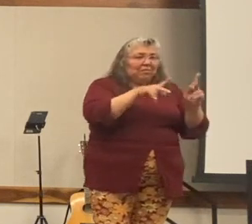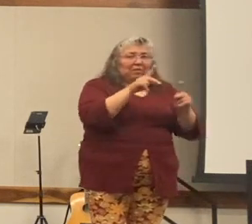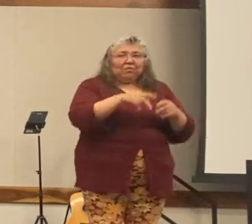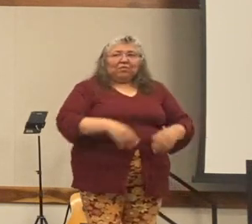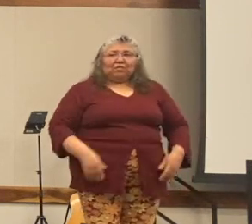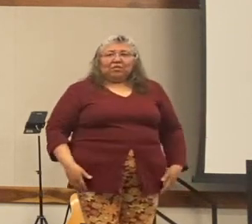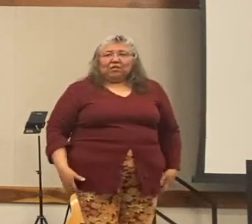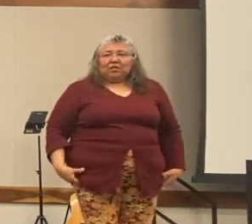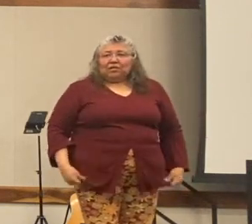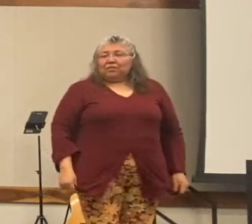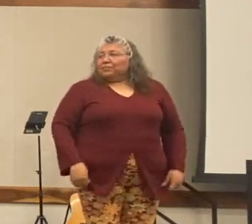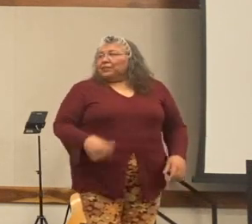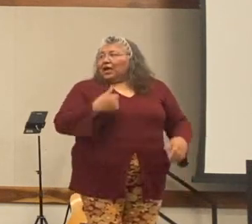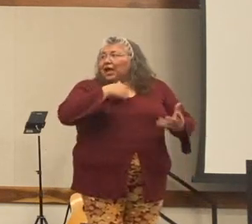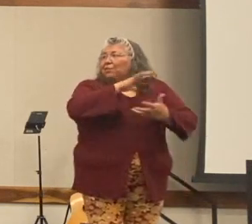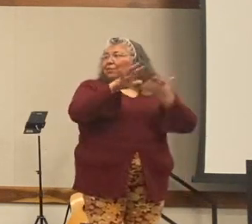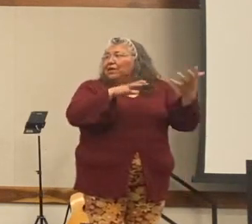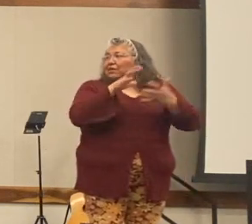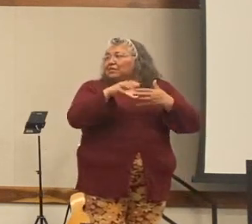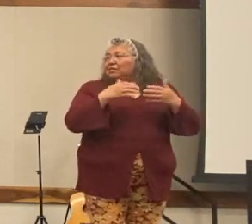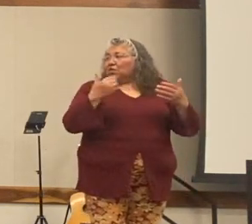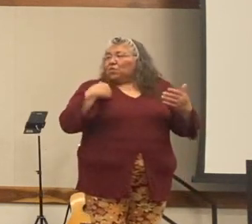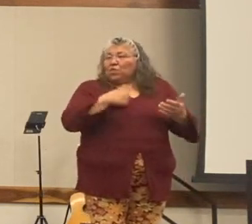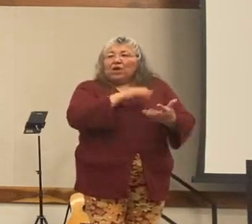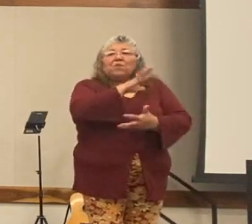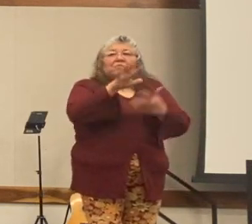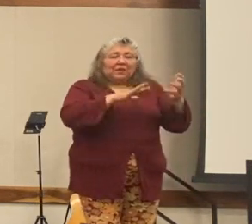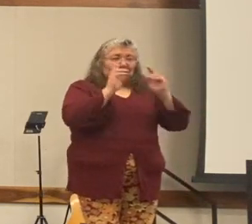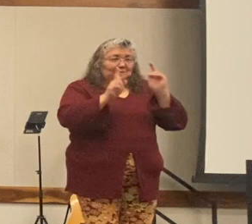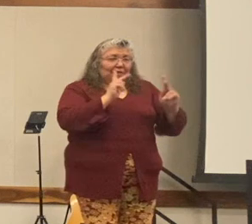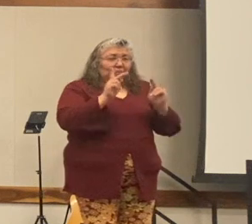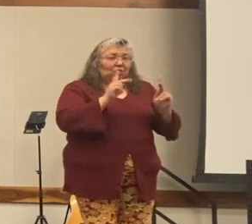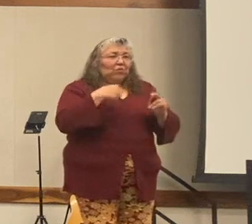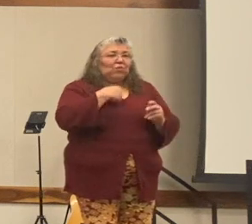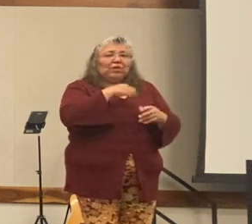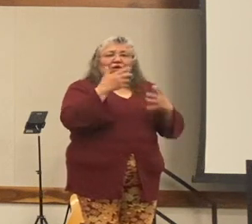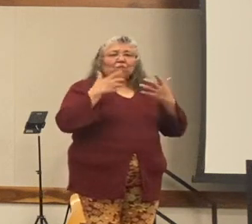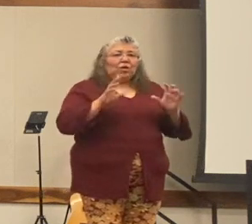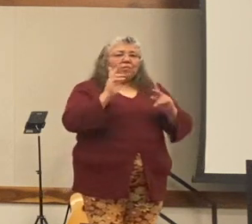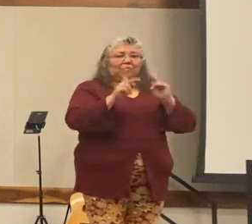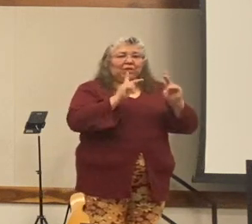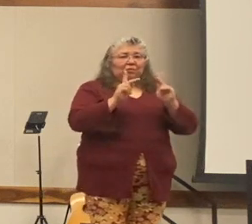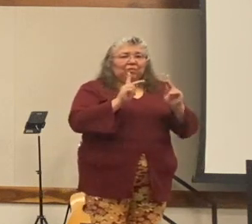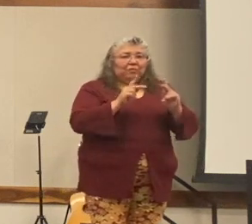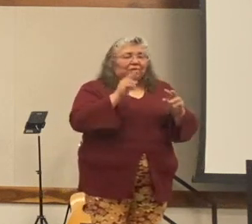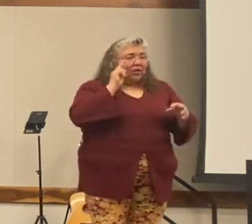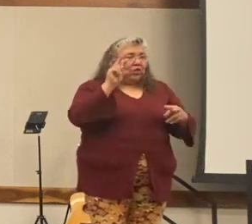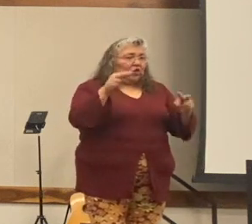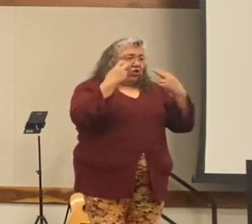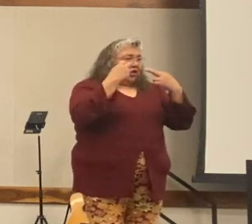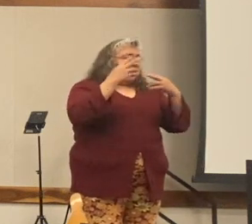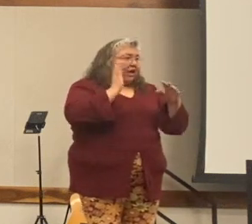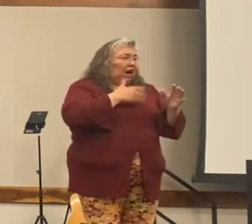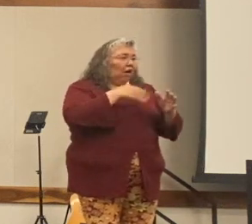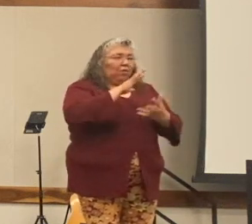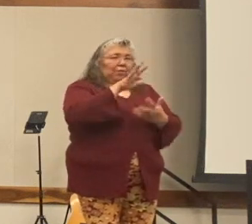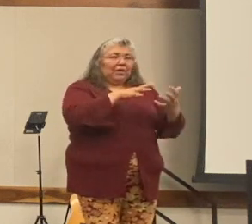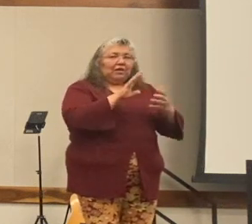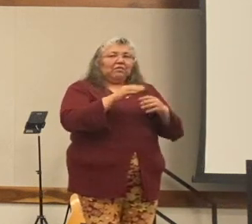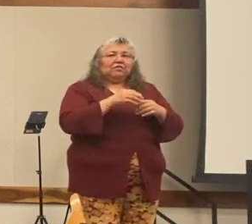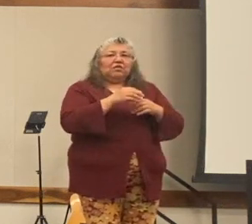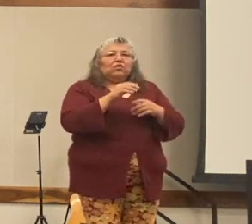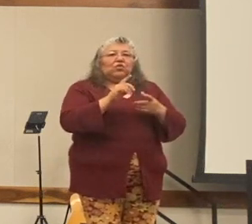Yes. I'm a mess, right? We are messy people. And we don't want people to be looking at our mess. So in order